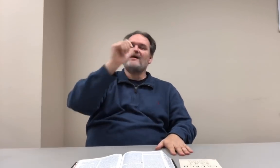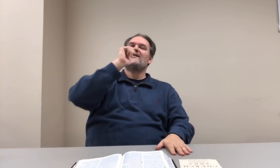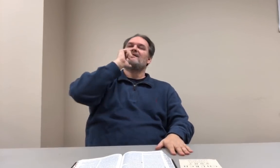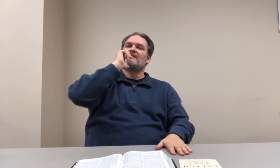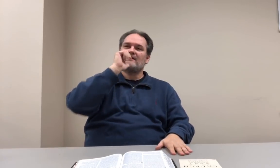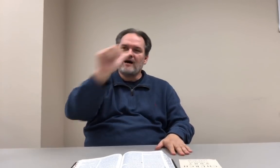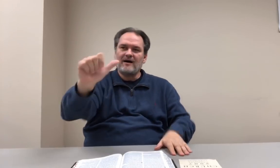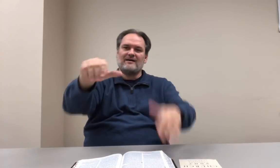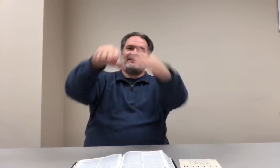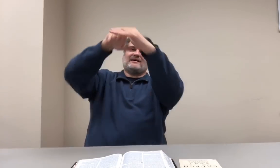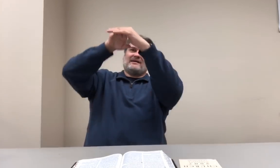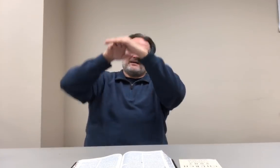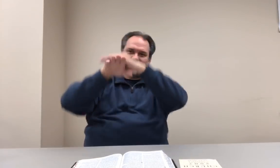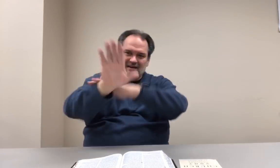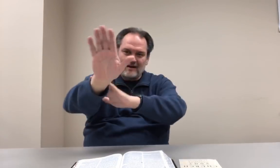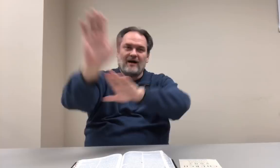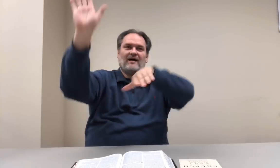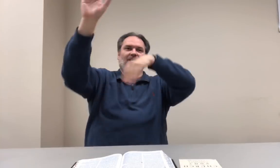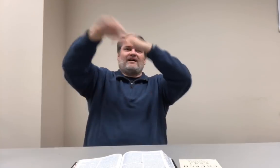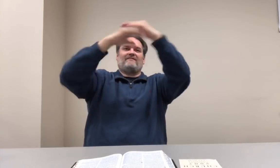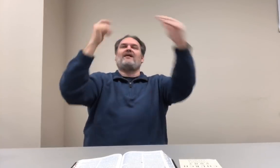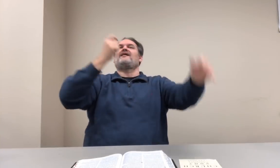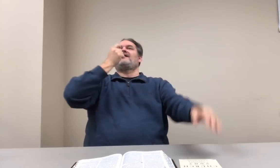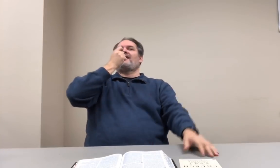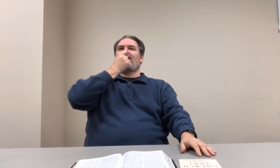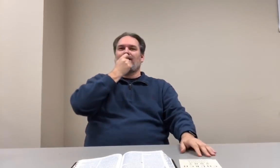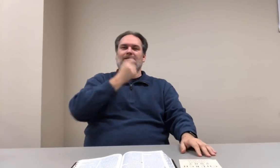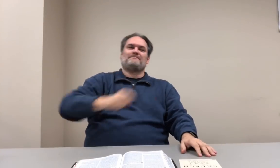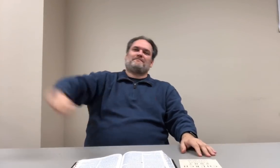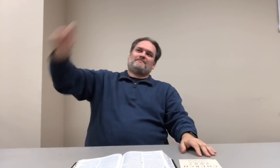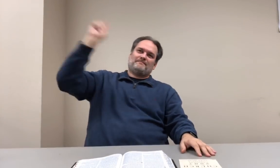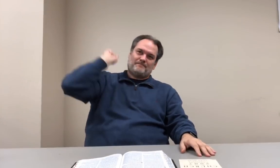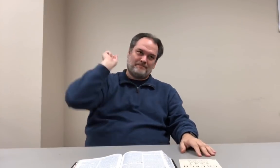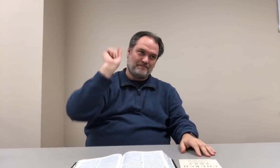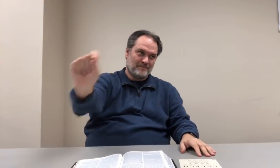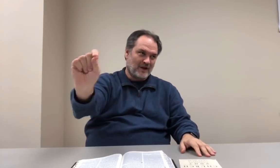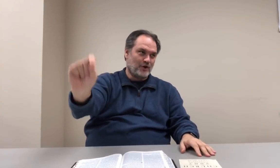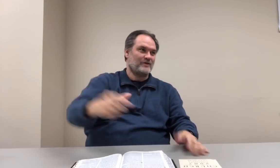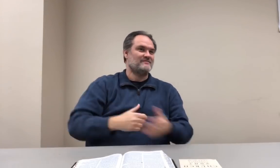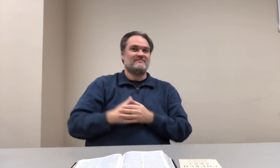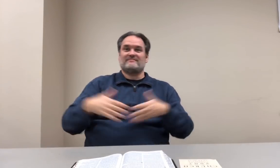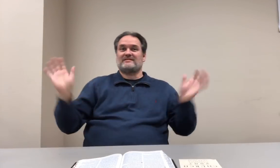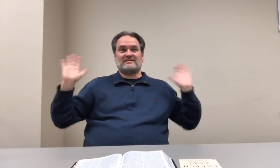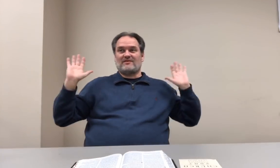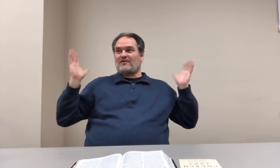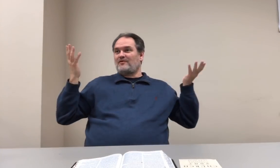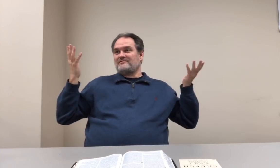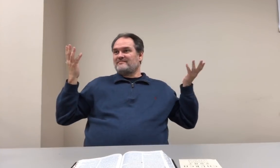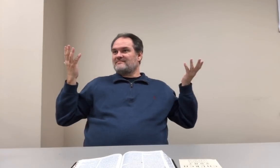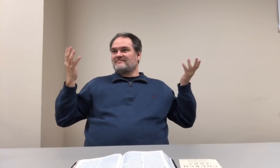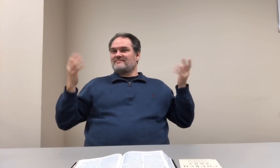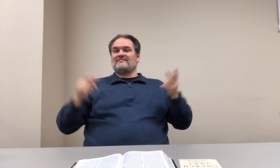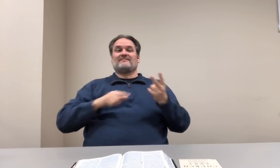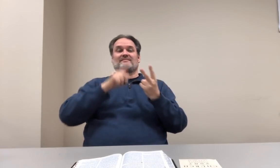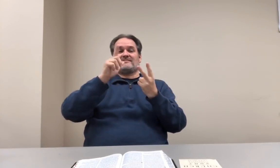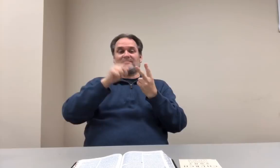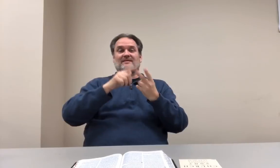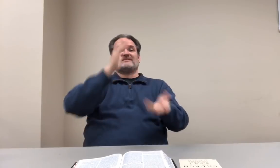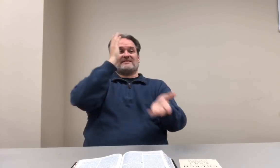is creaturely is in the process of becoming. It is changeable, constantly striving, in search of rest